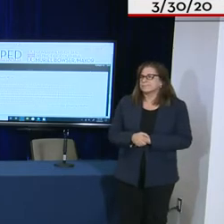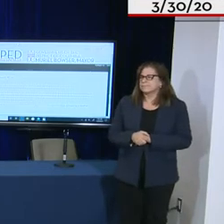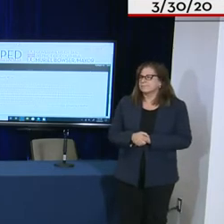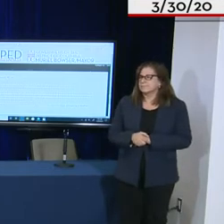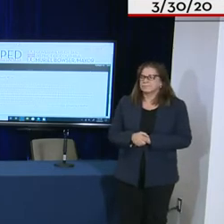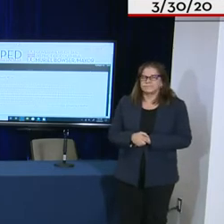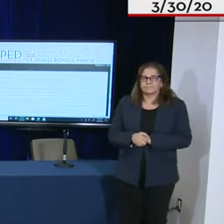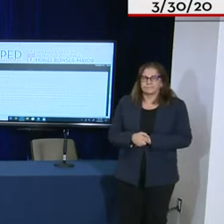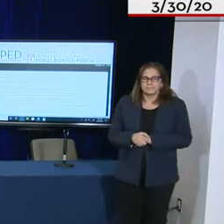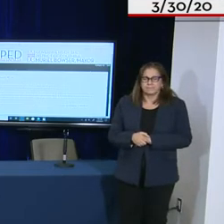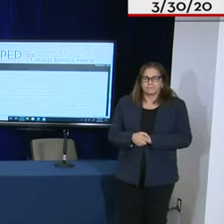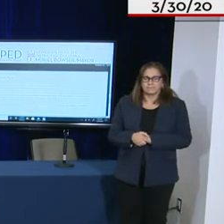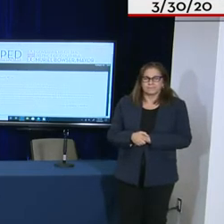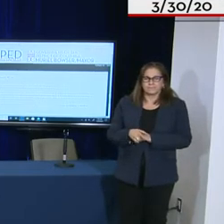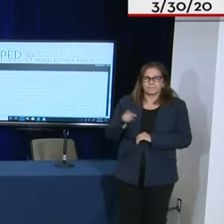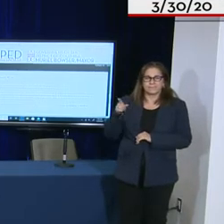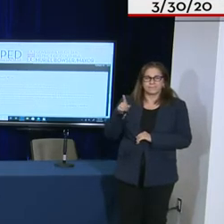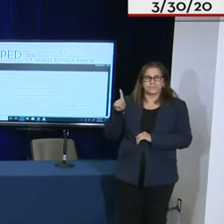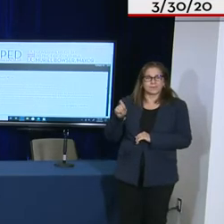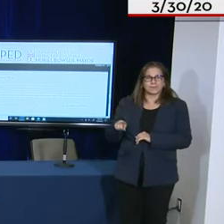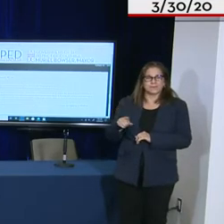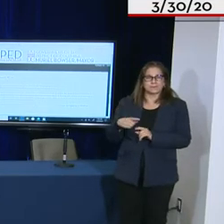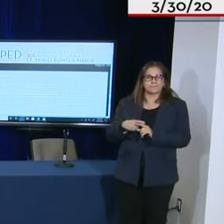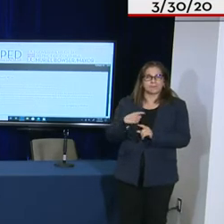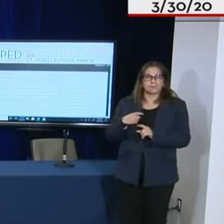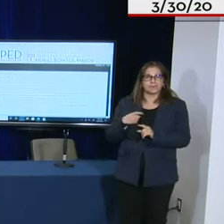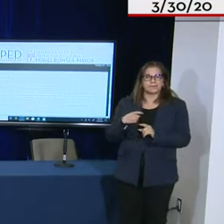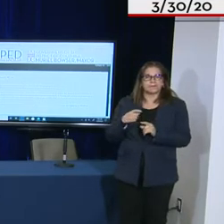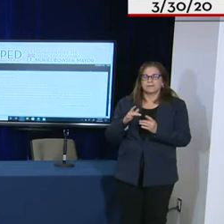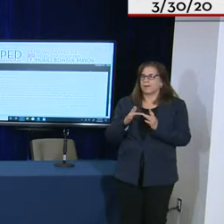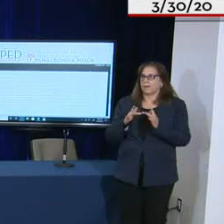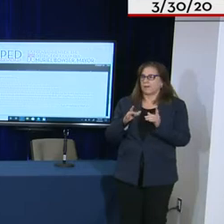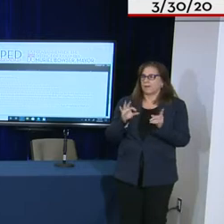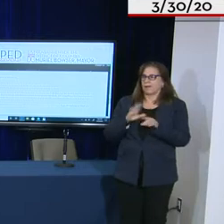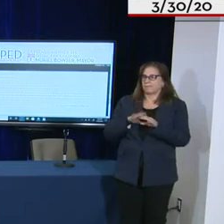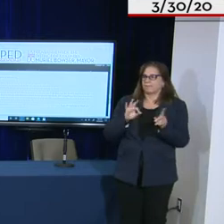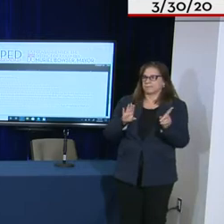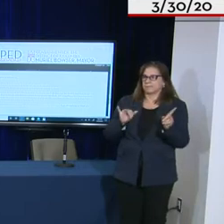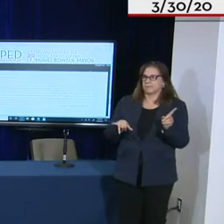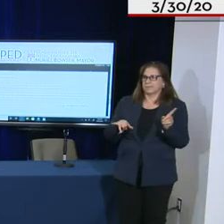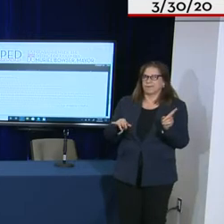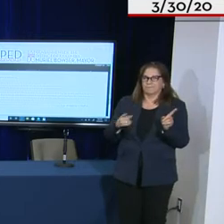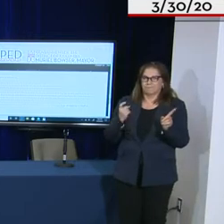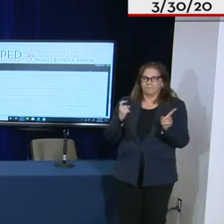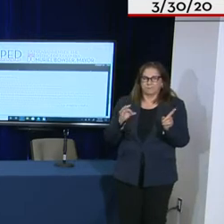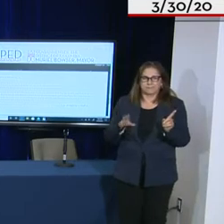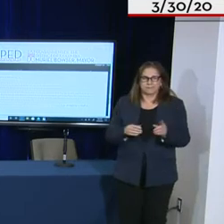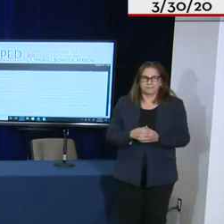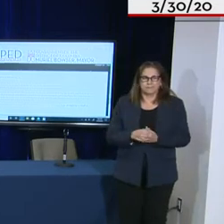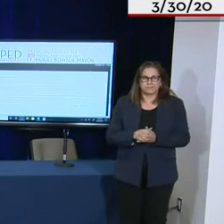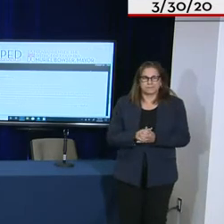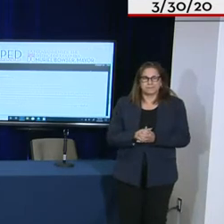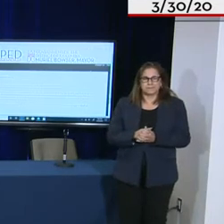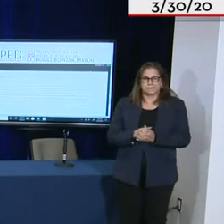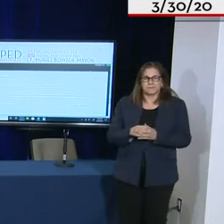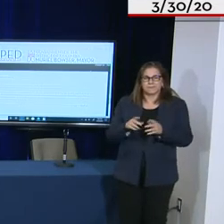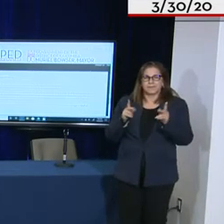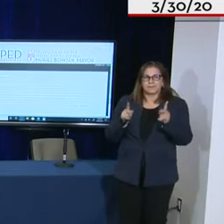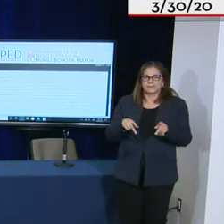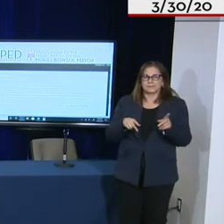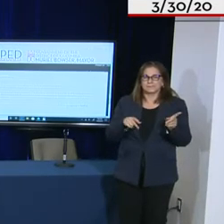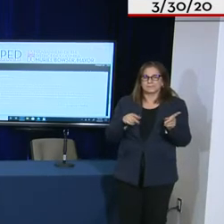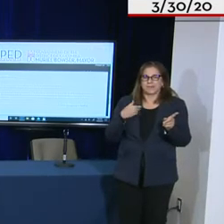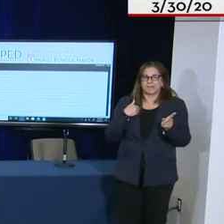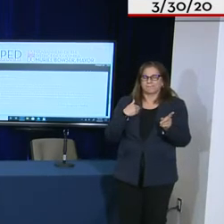from our online watch parties. The question is related to franchisees. Are they eligible, franchise